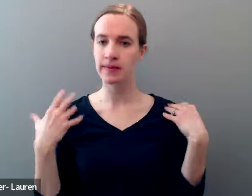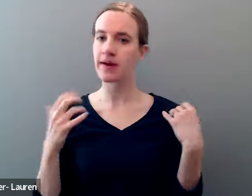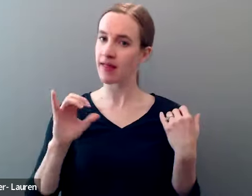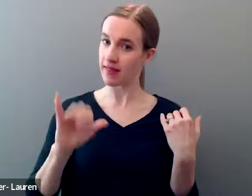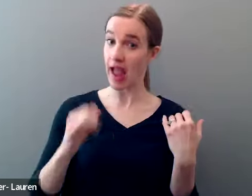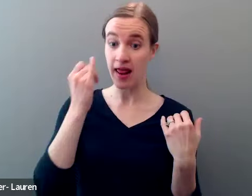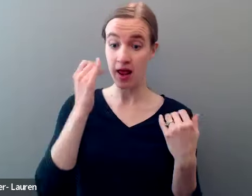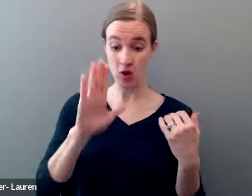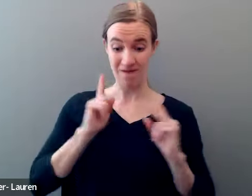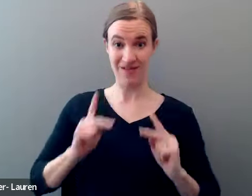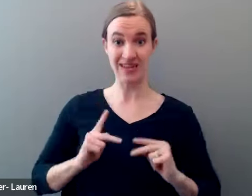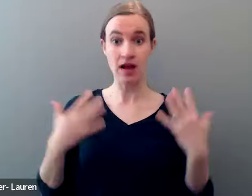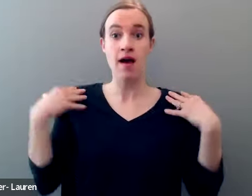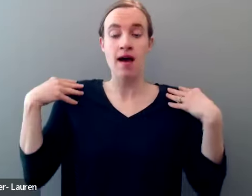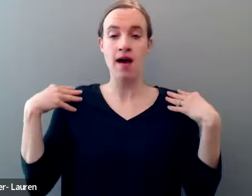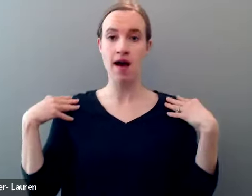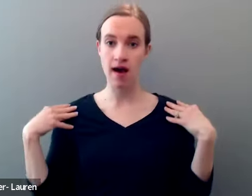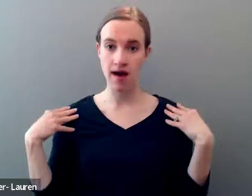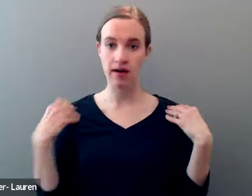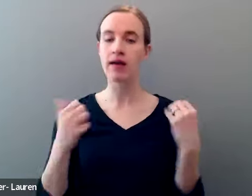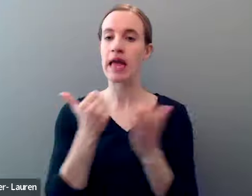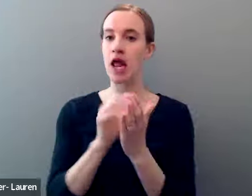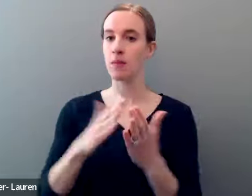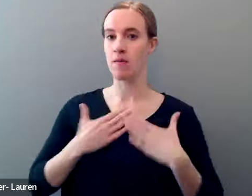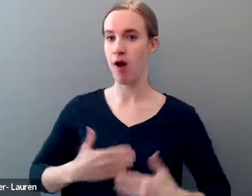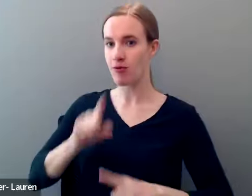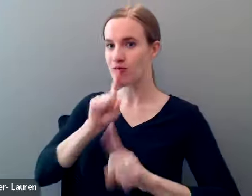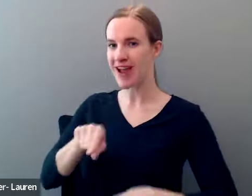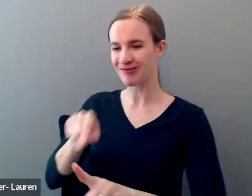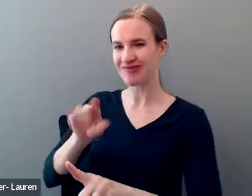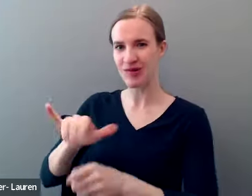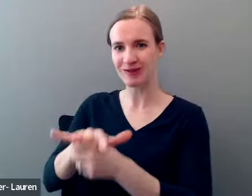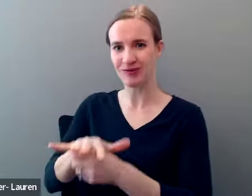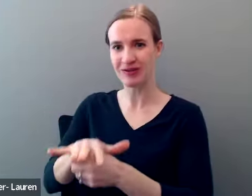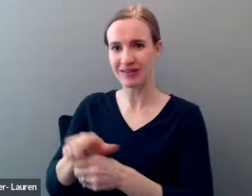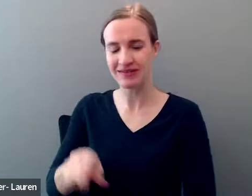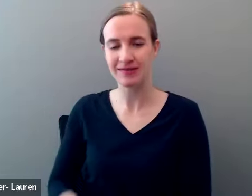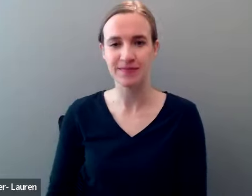help with our body's reaction to the stressor.